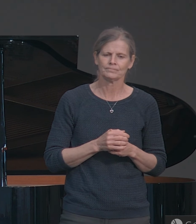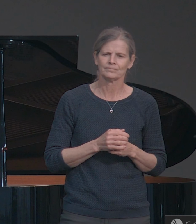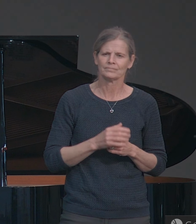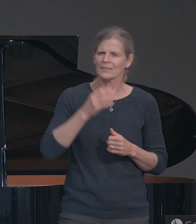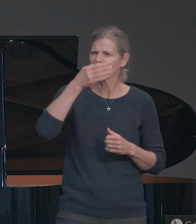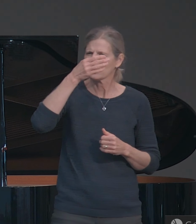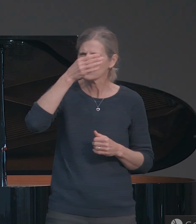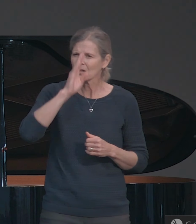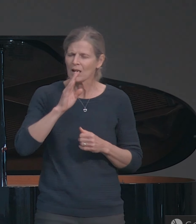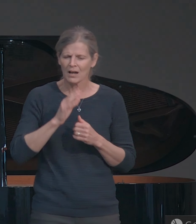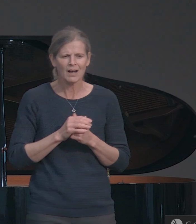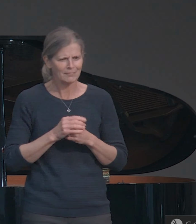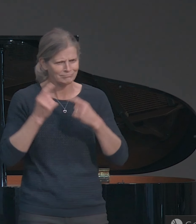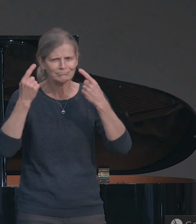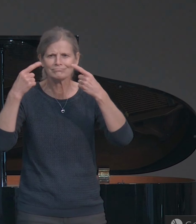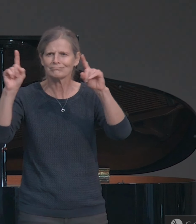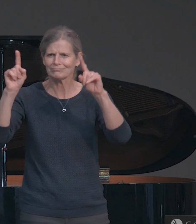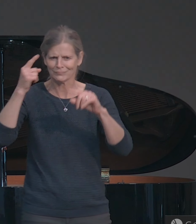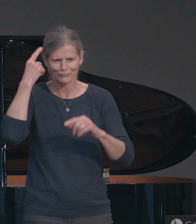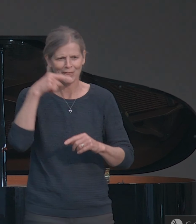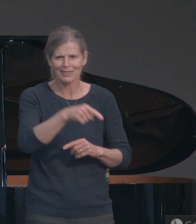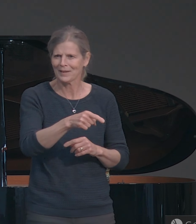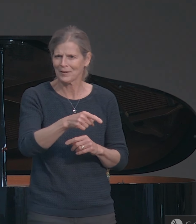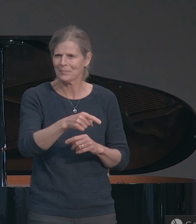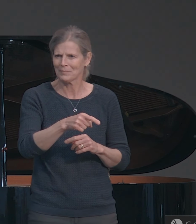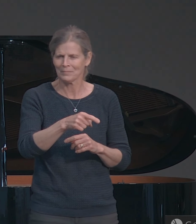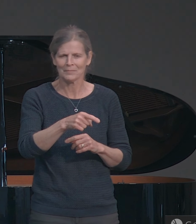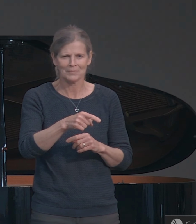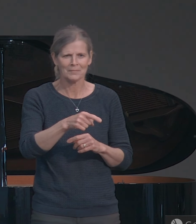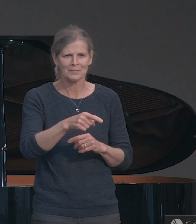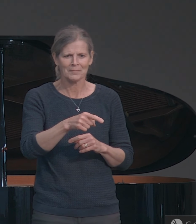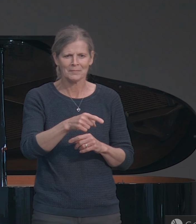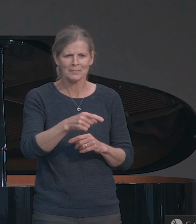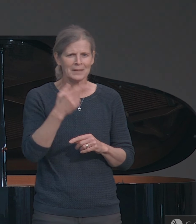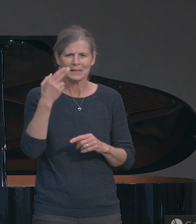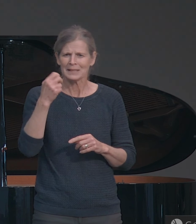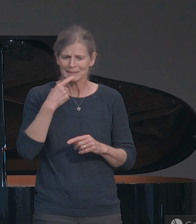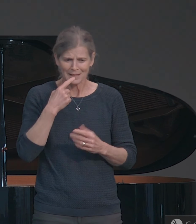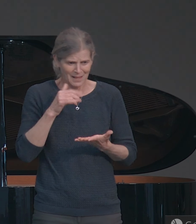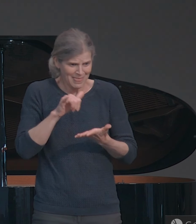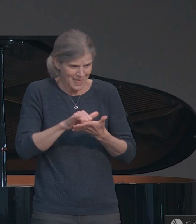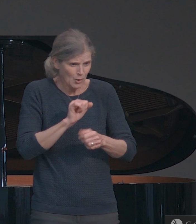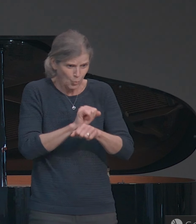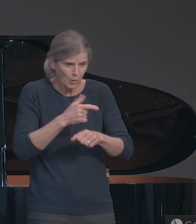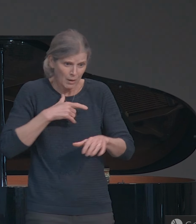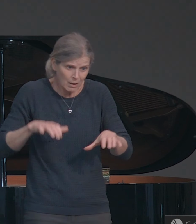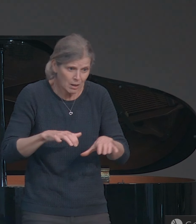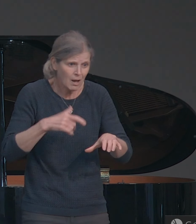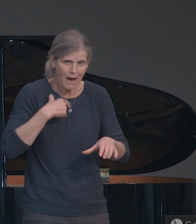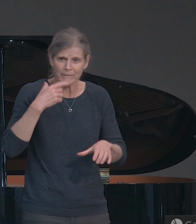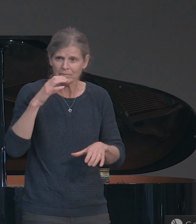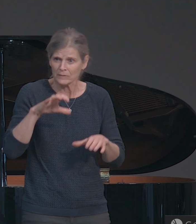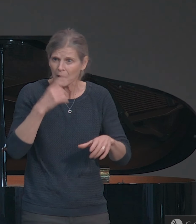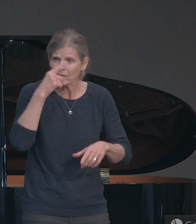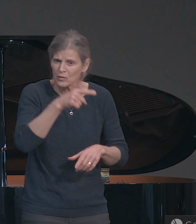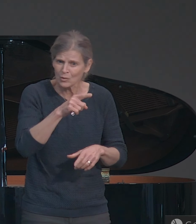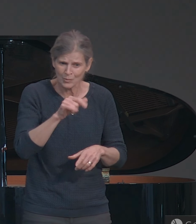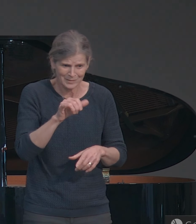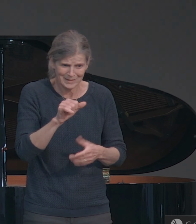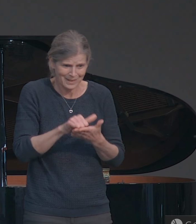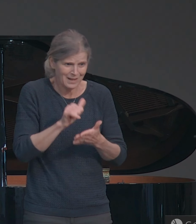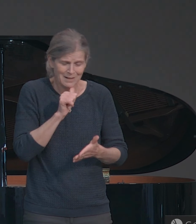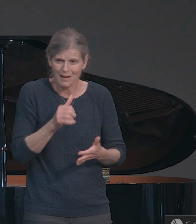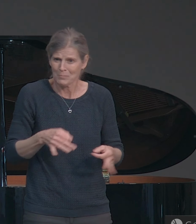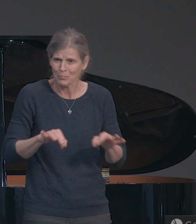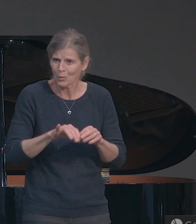That God came through for them. He says, isn't the work that I have done on your behalf important to